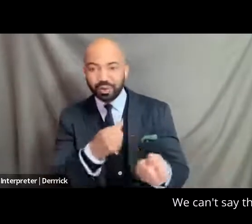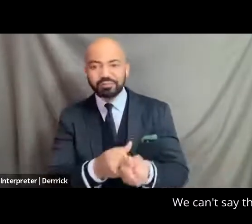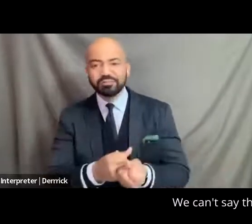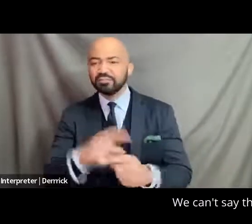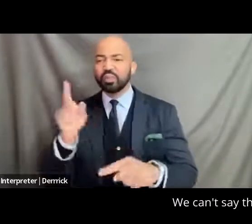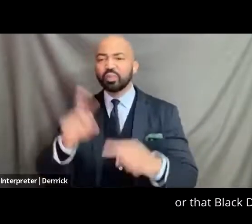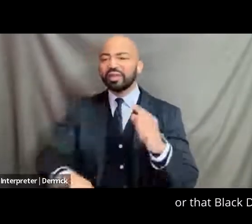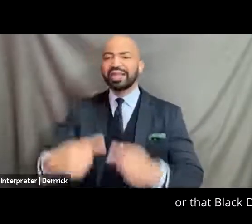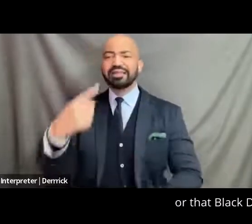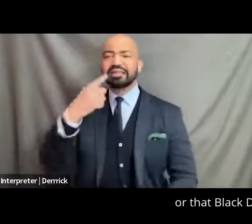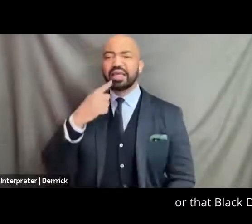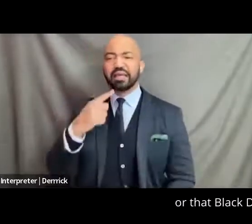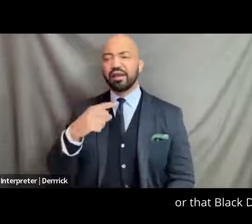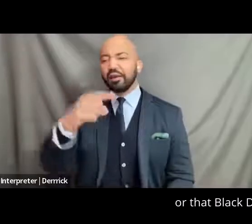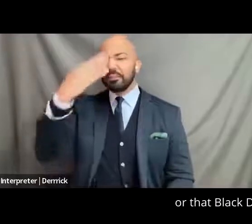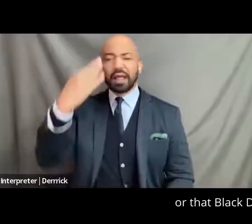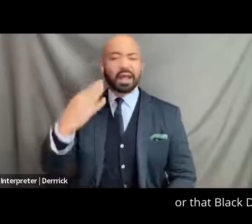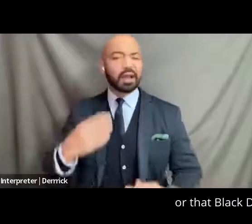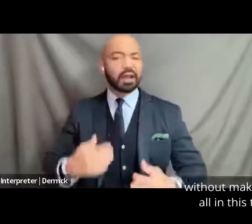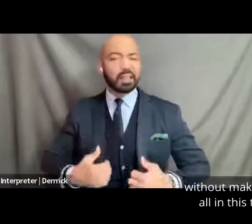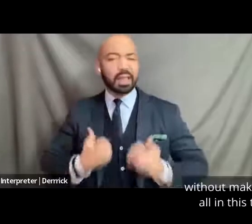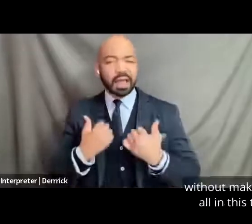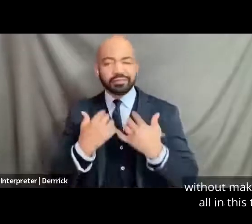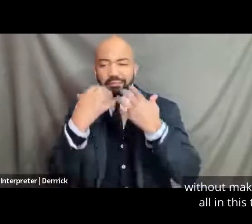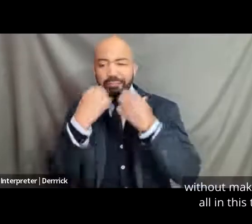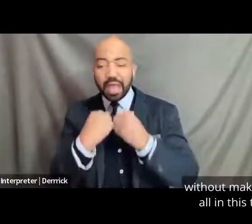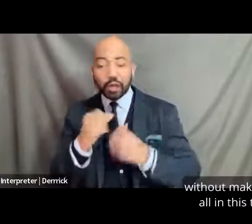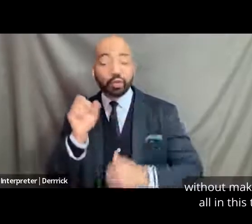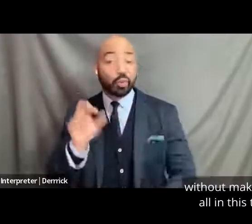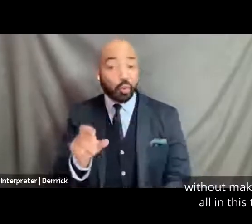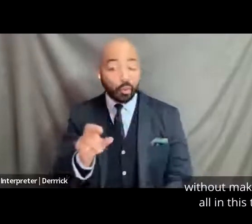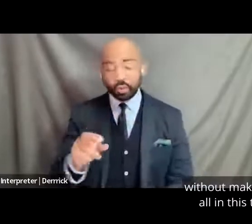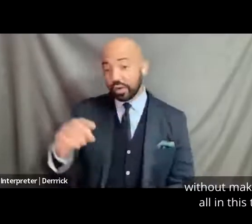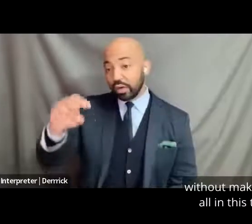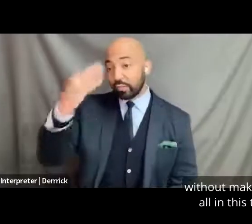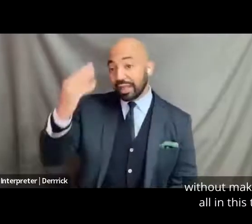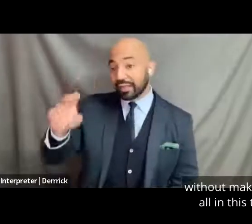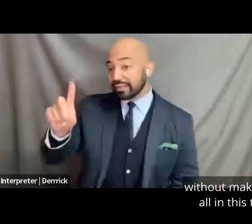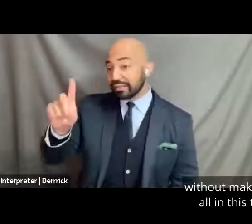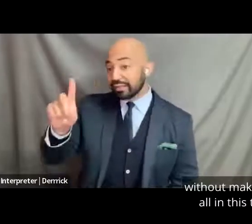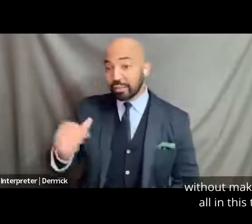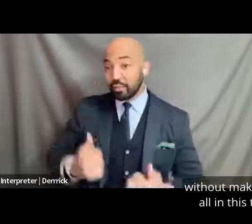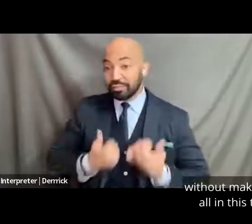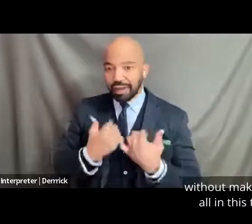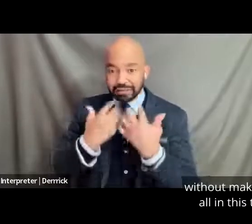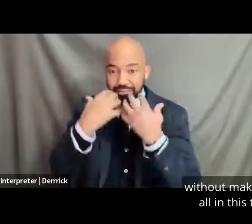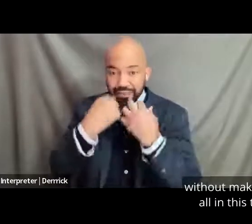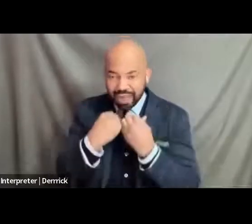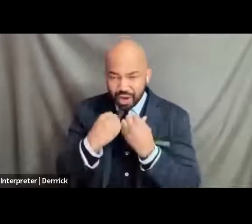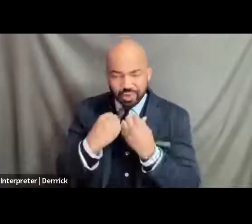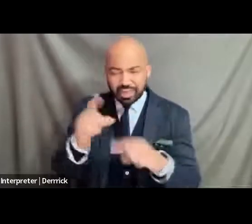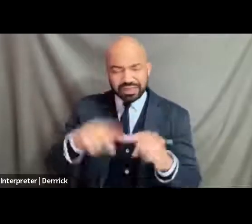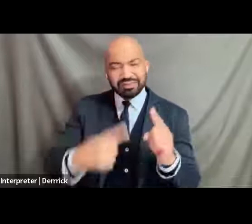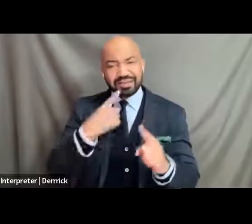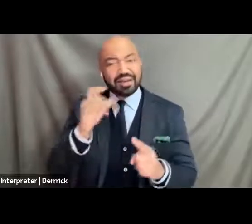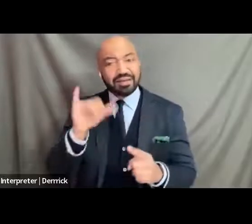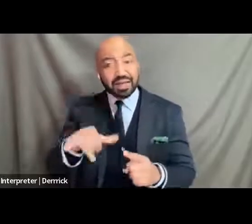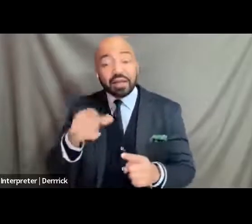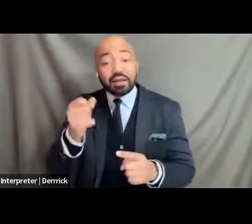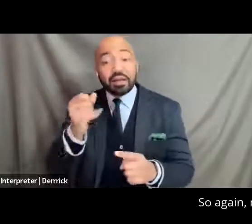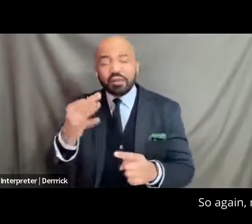lives matter or that black disabled lives matter without making sure that we're all in this together as as one